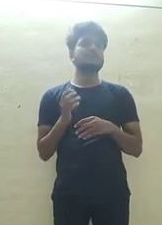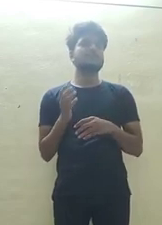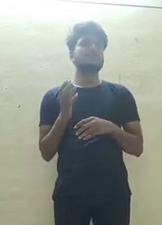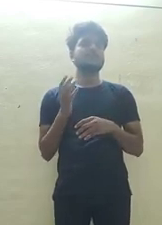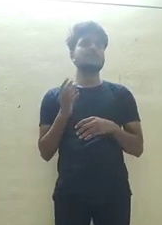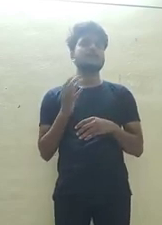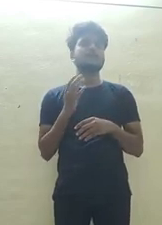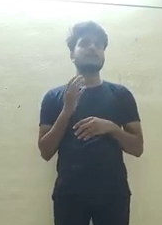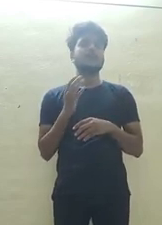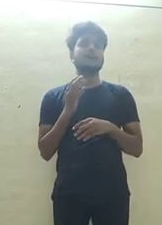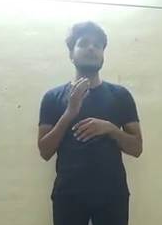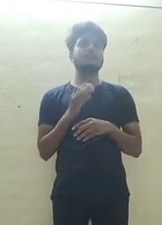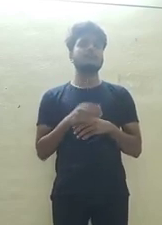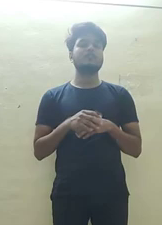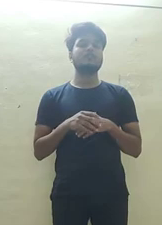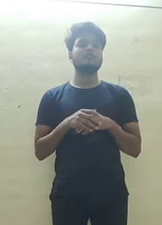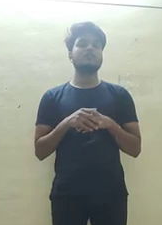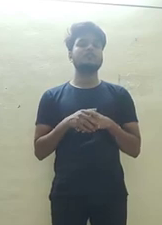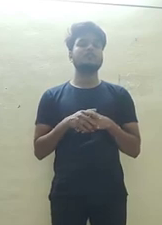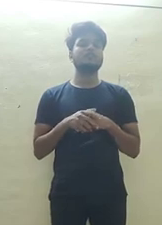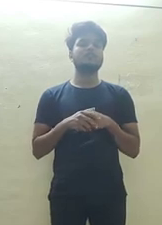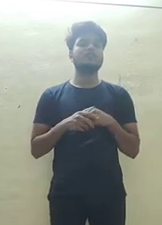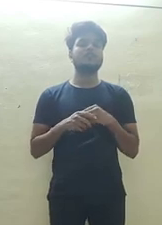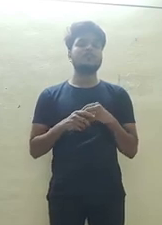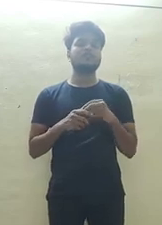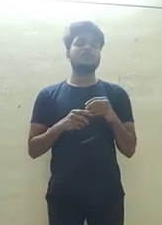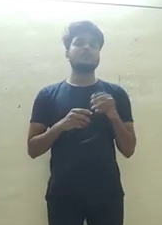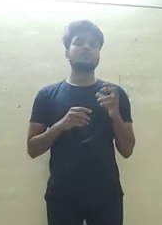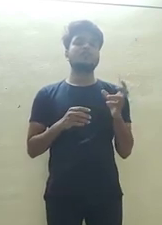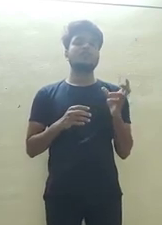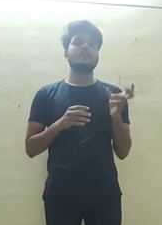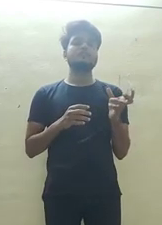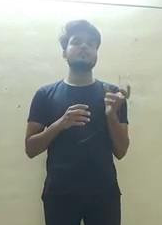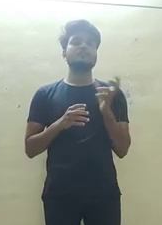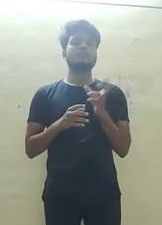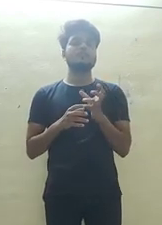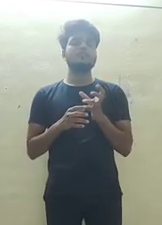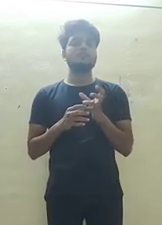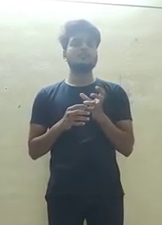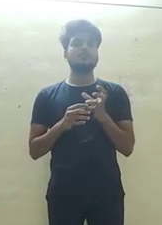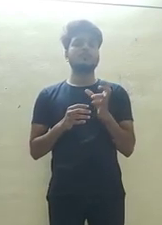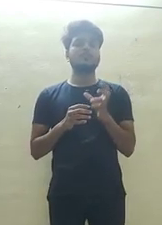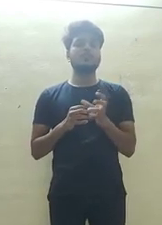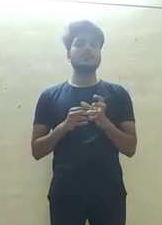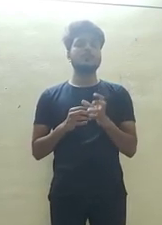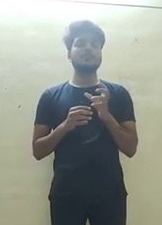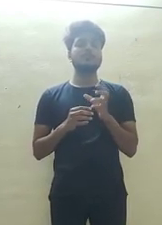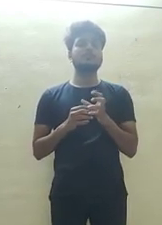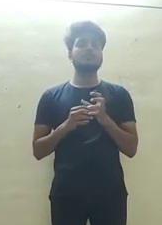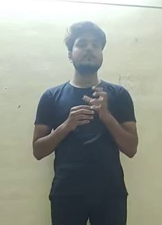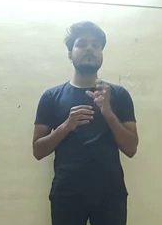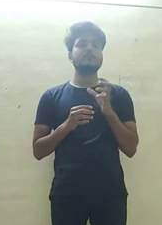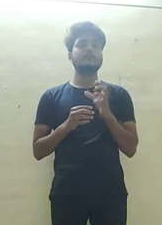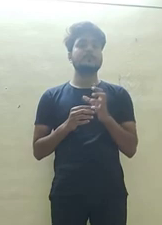is handle high levels of request for data. So the clients of a corporation may appear to request